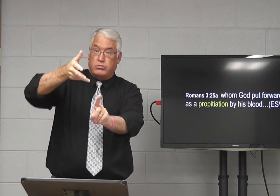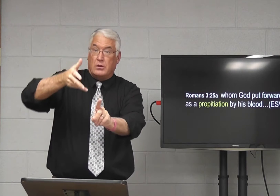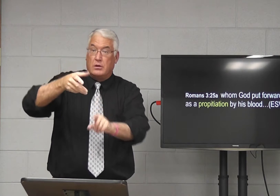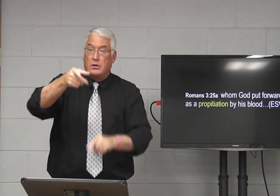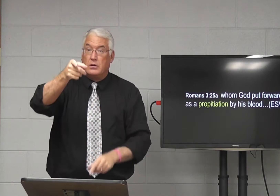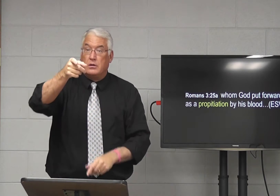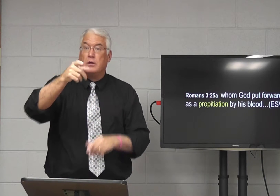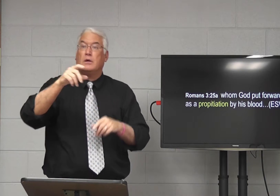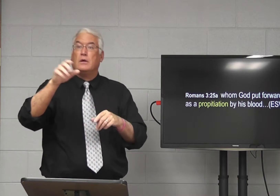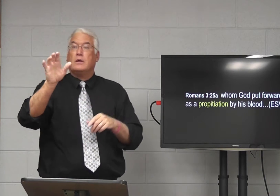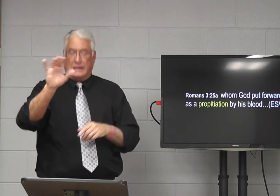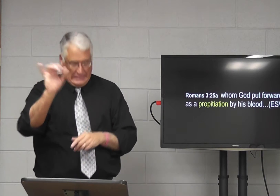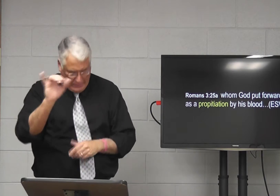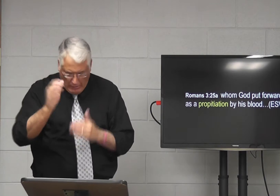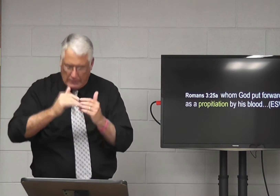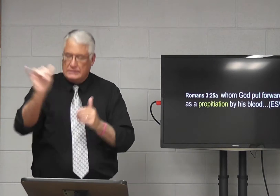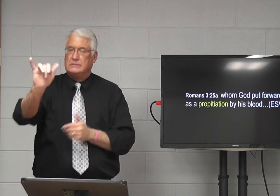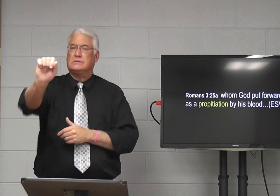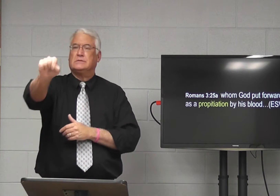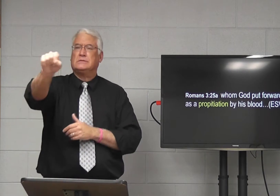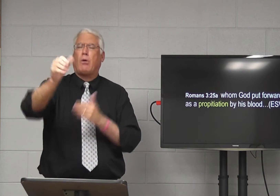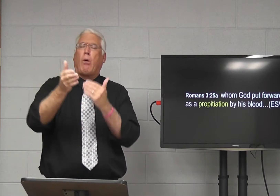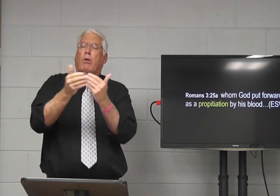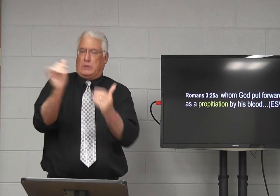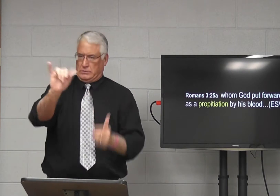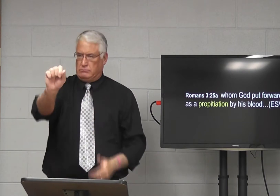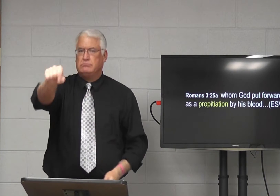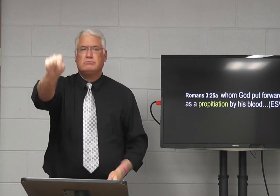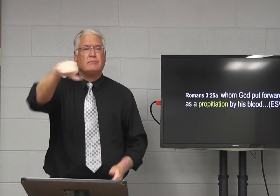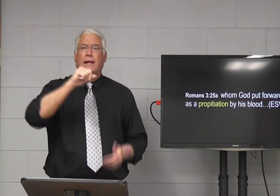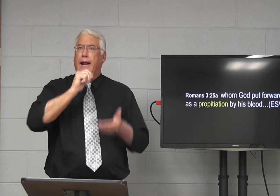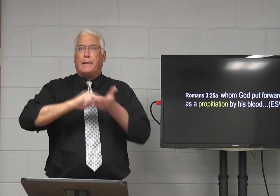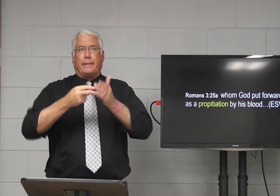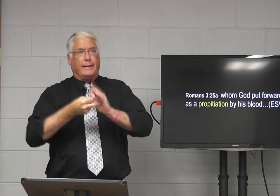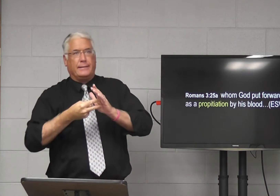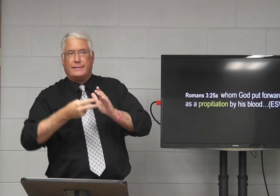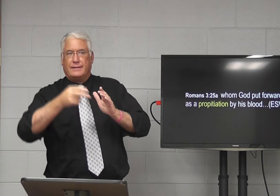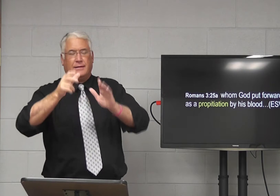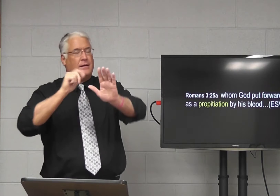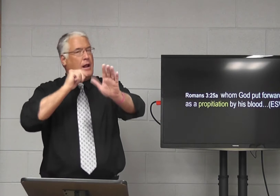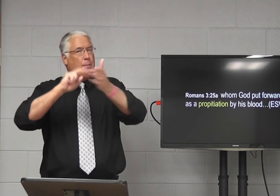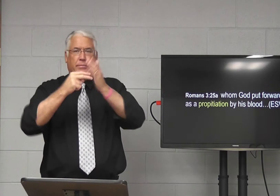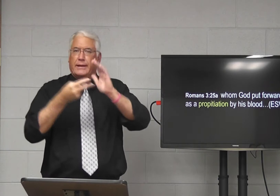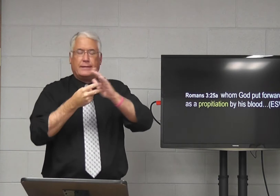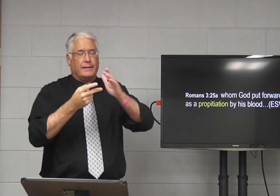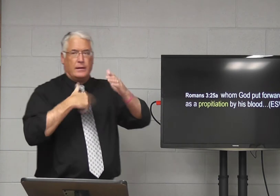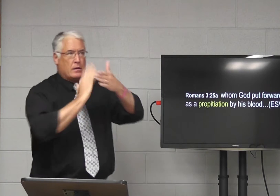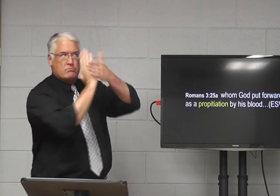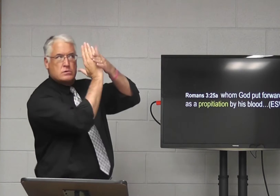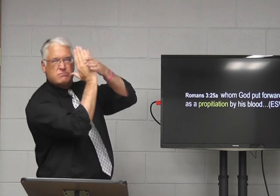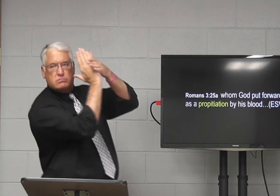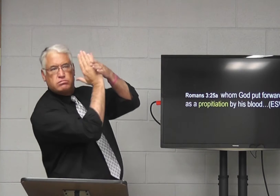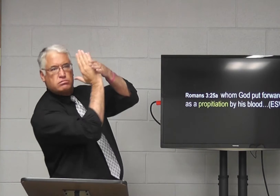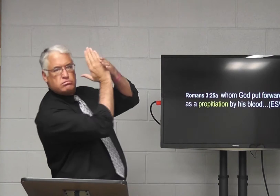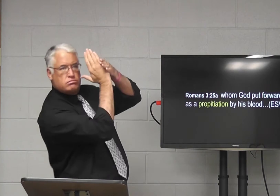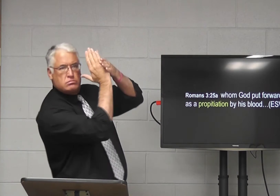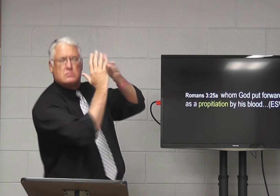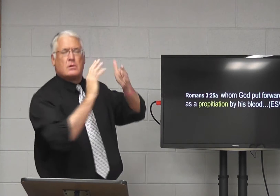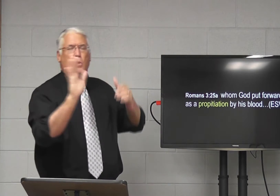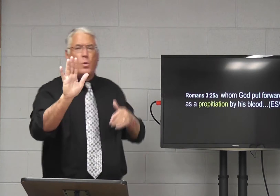know, because God has wrath. Yes, it's almost the same. It doesn't mean that, you know, I fight